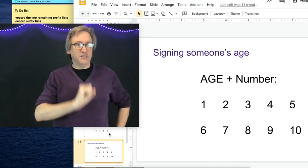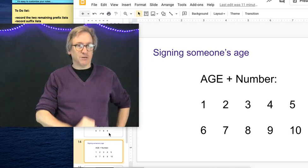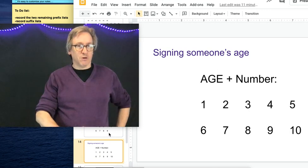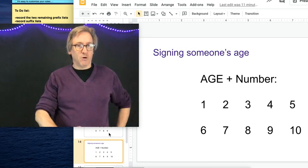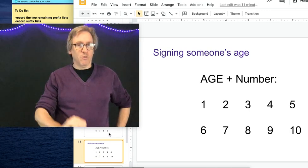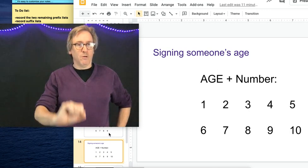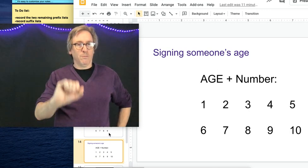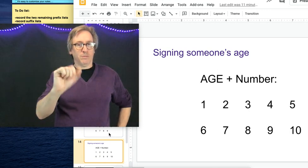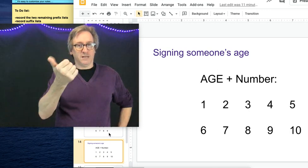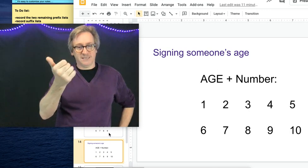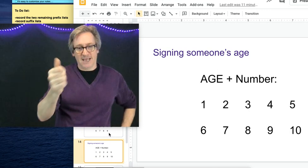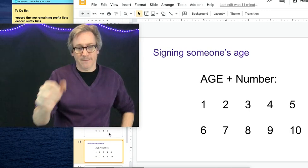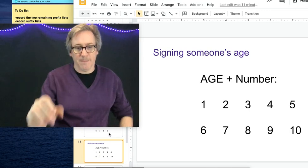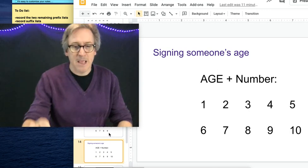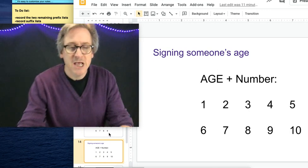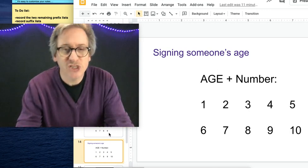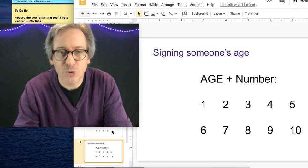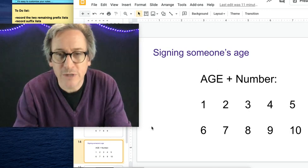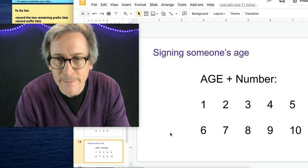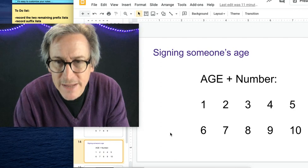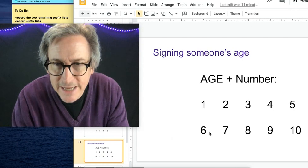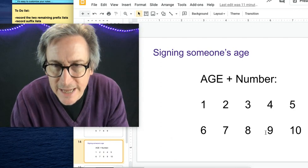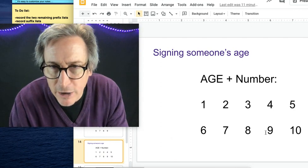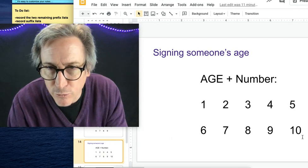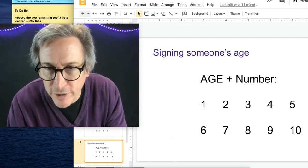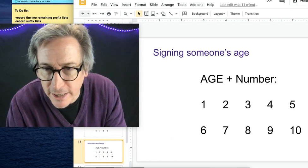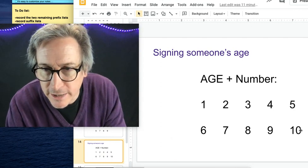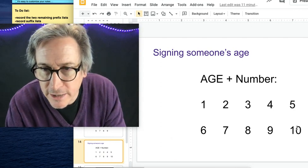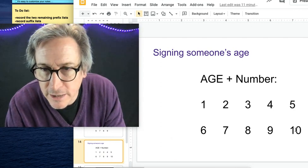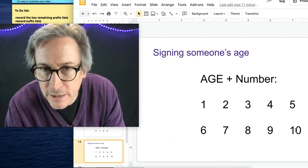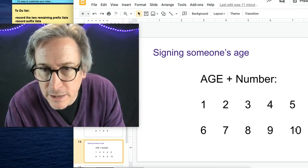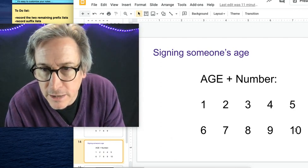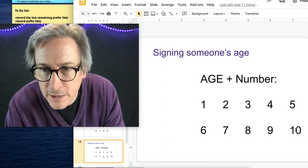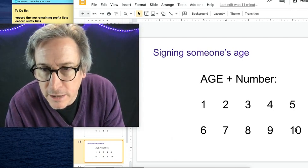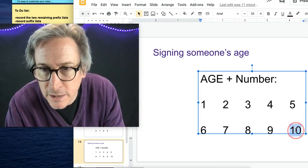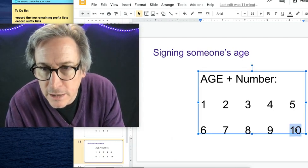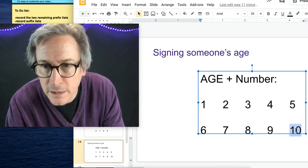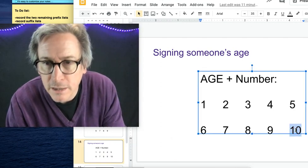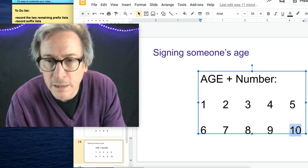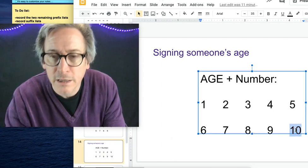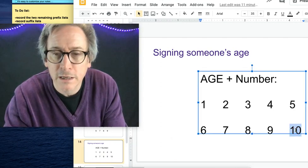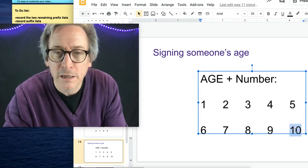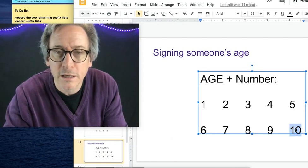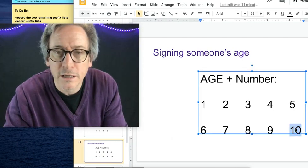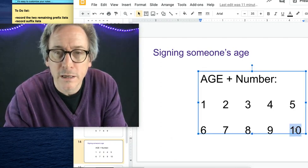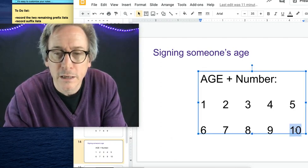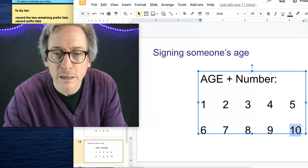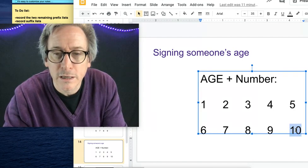to 0 plus 10. So let me get rid.